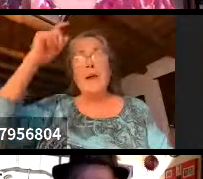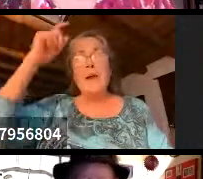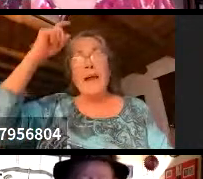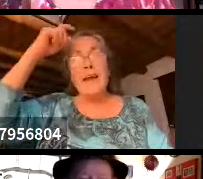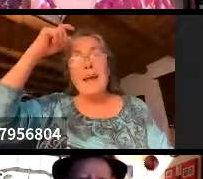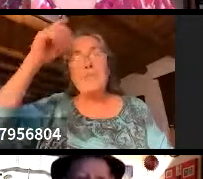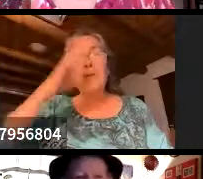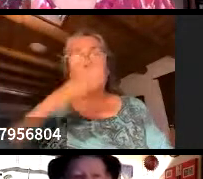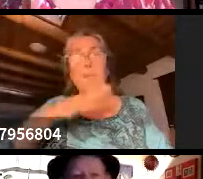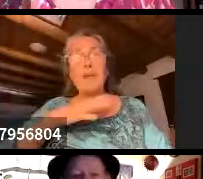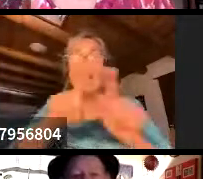for me and that I can be